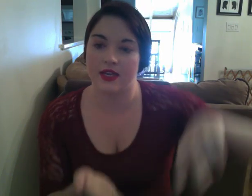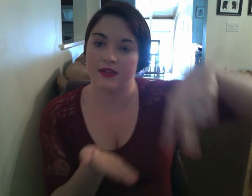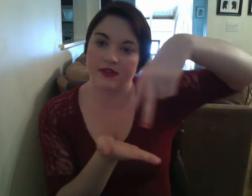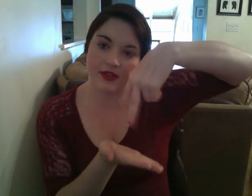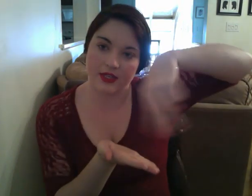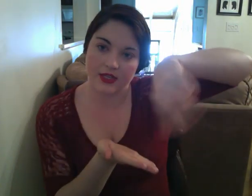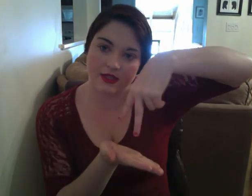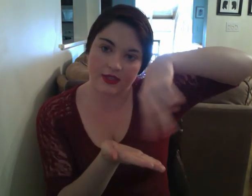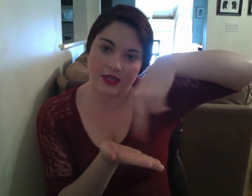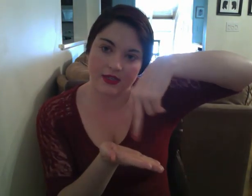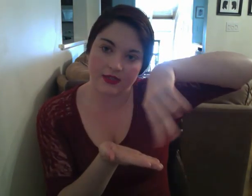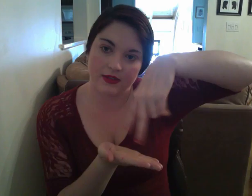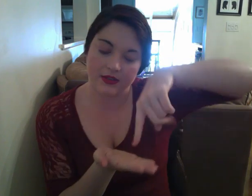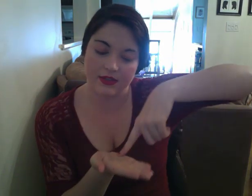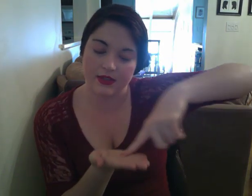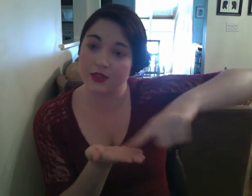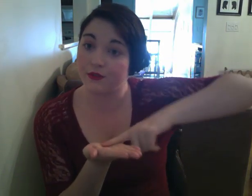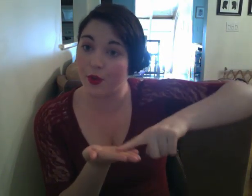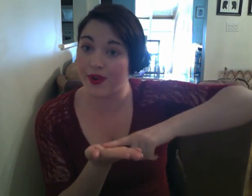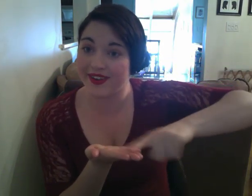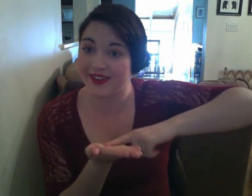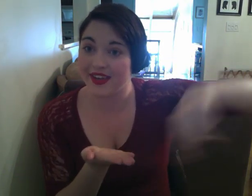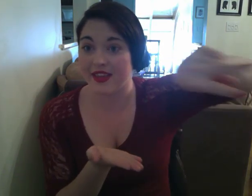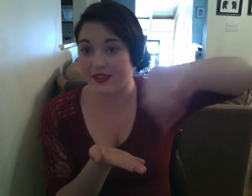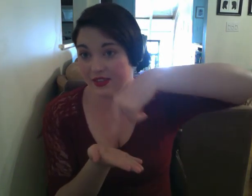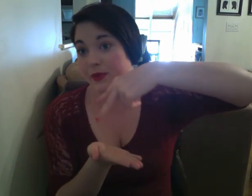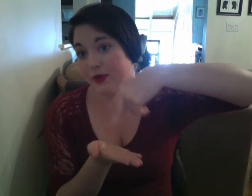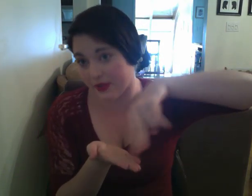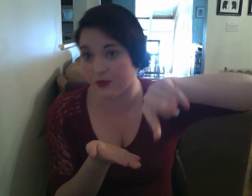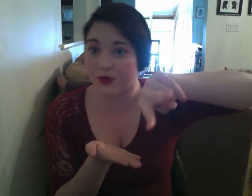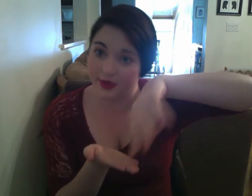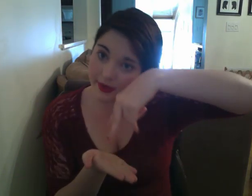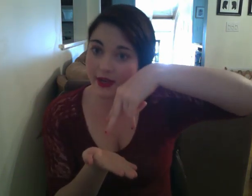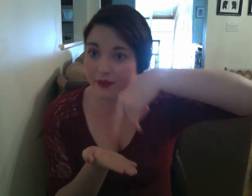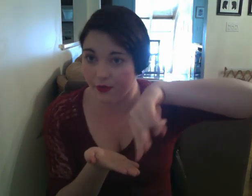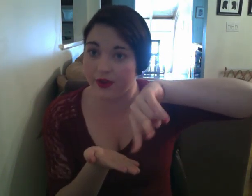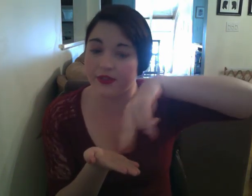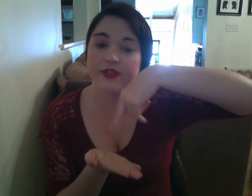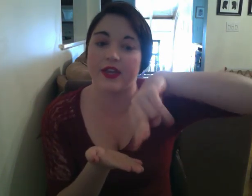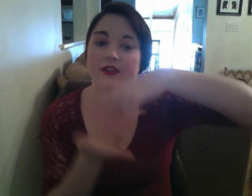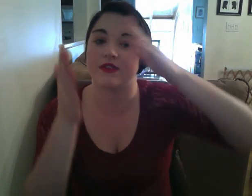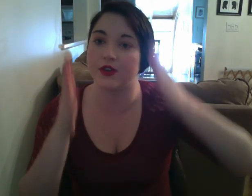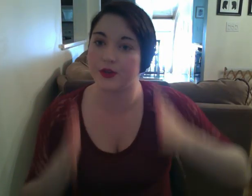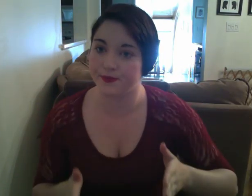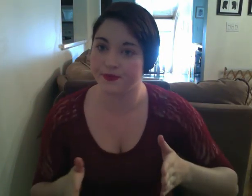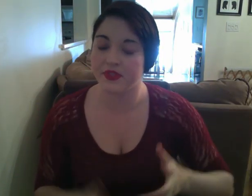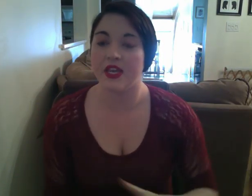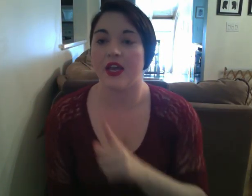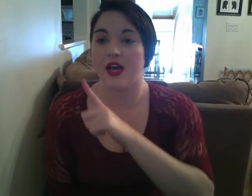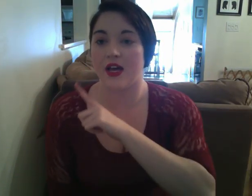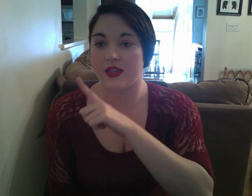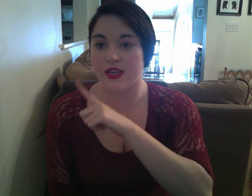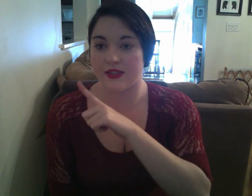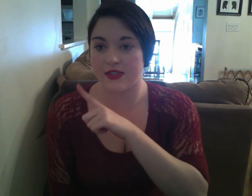dance is like this. Dance. Because this is the floor. This is the person moving back and forth. Dancer. Uh, Lexington